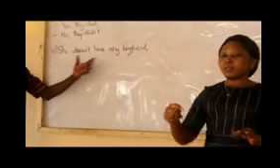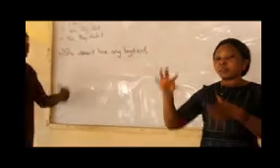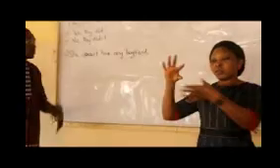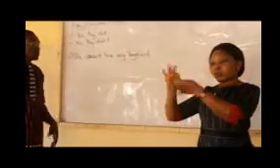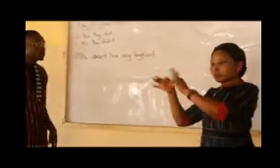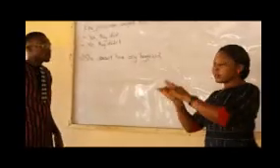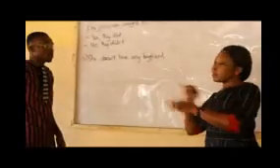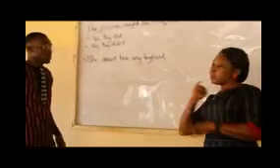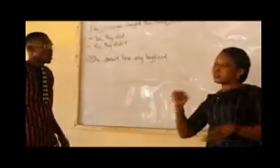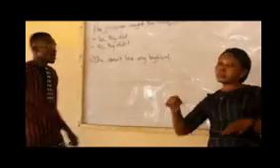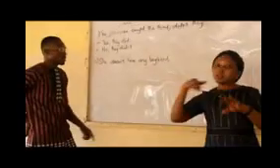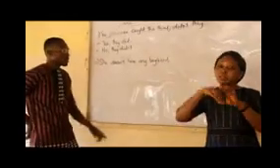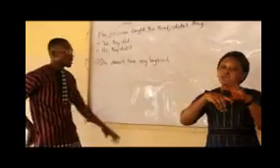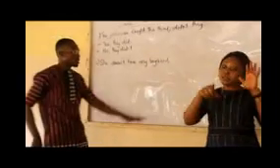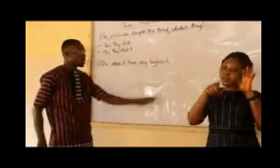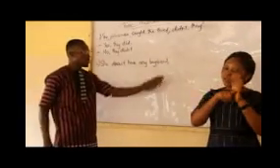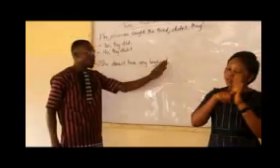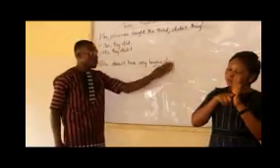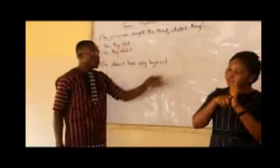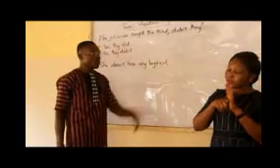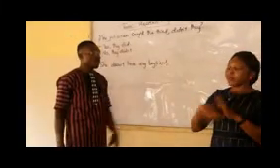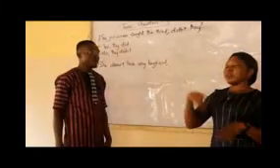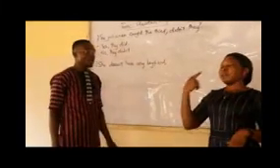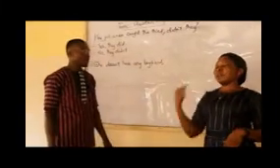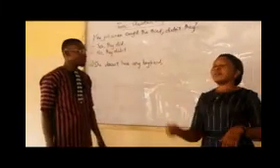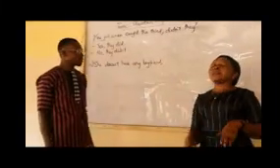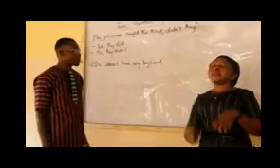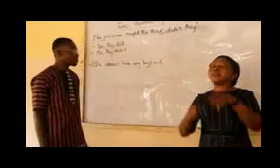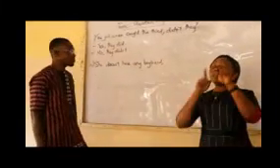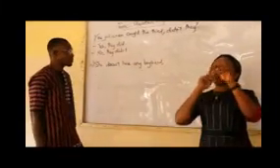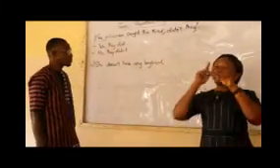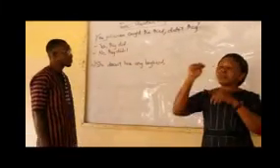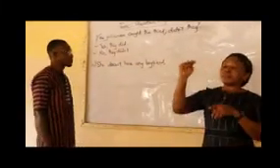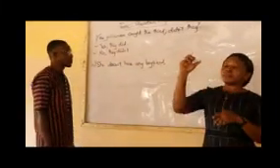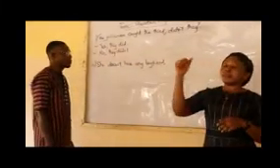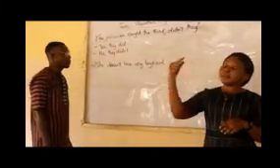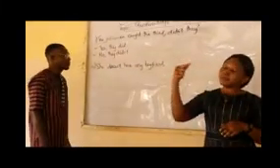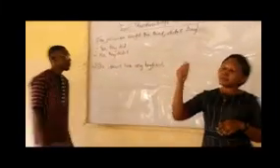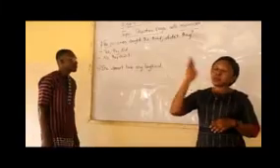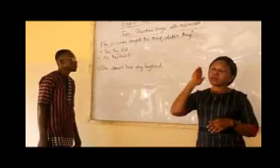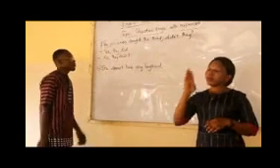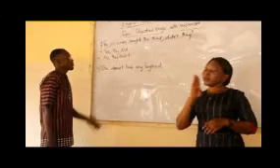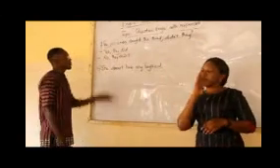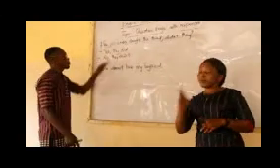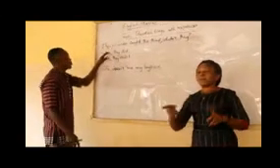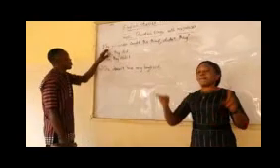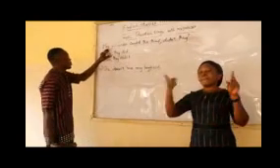negative statements attract positive tag.